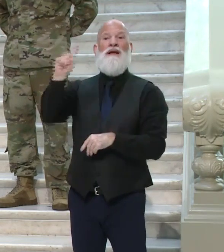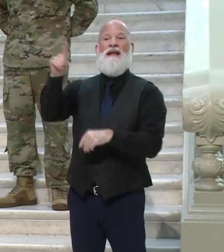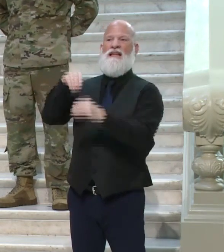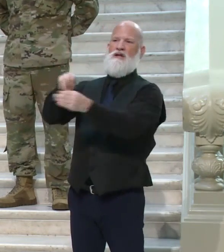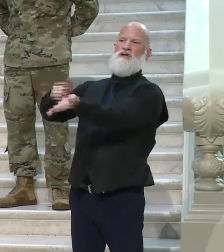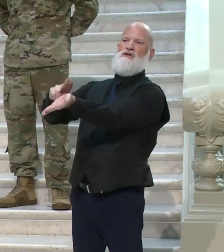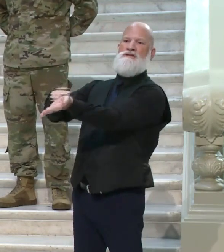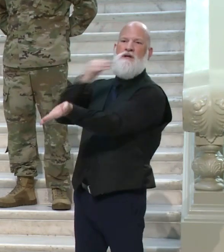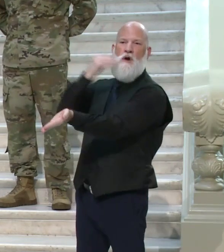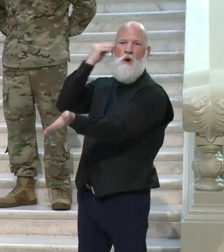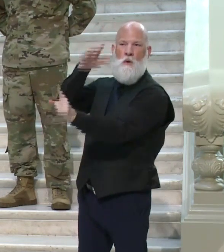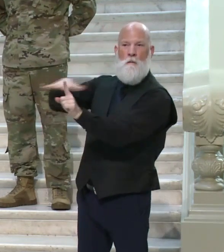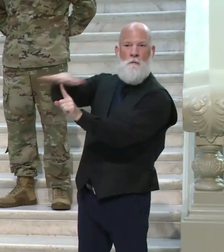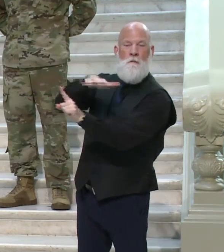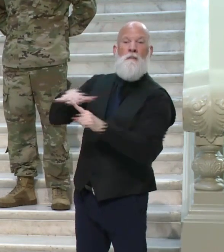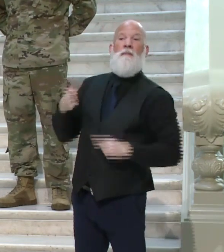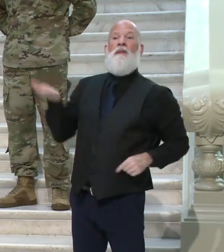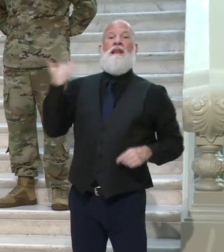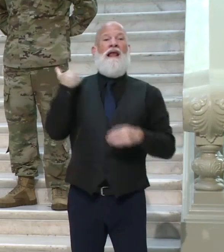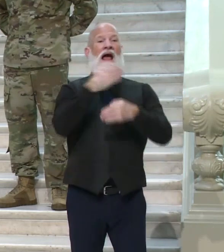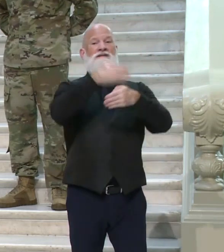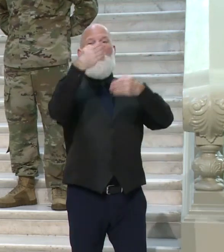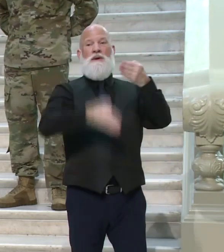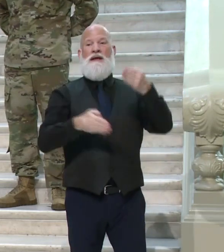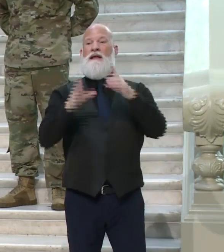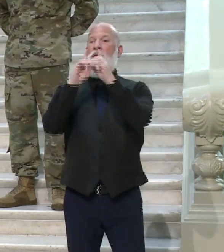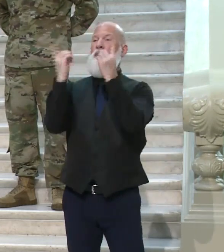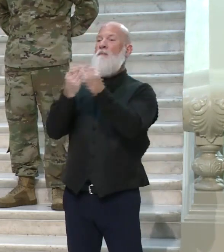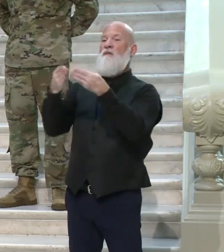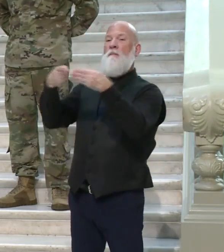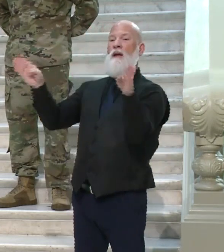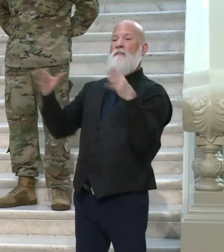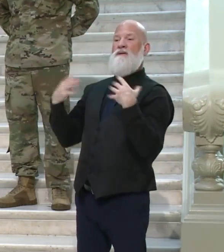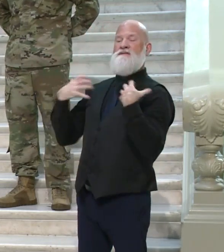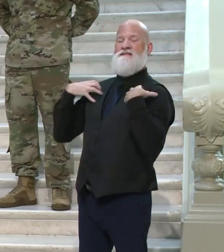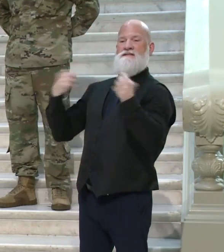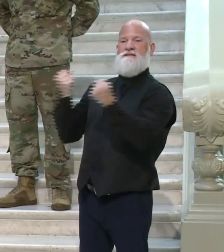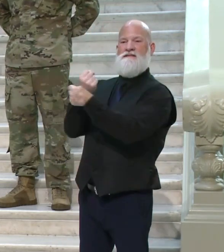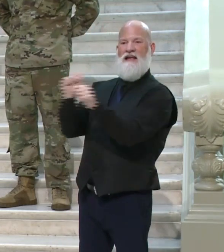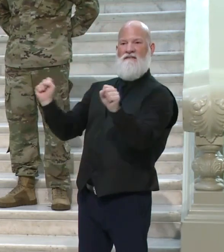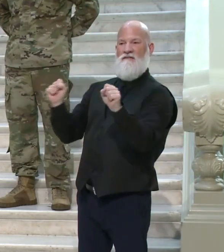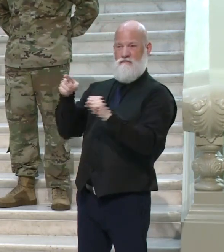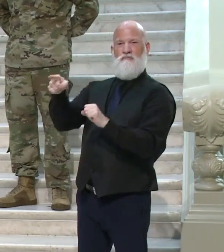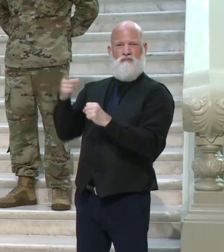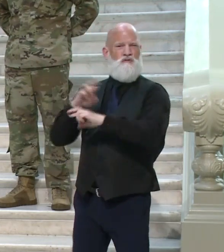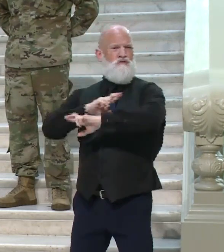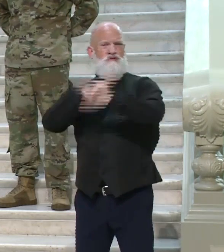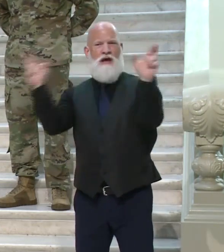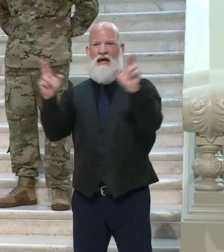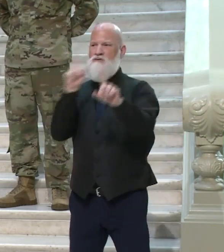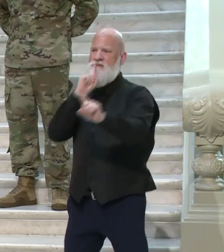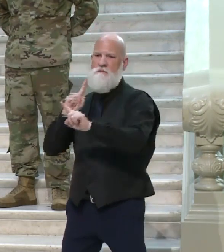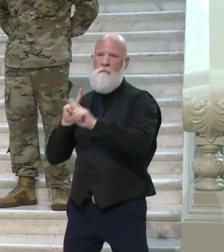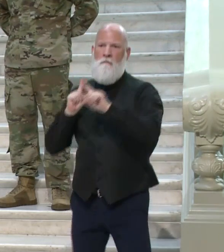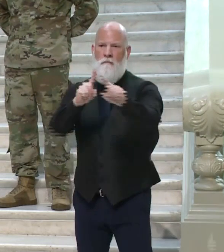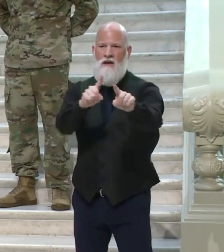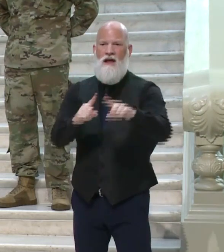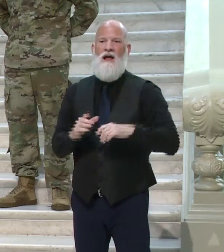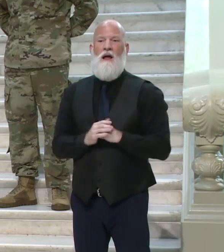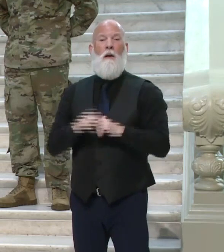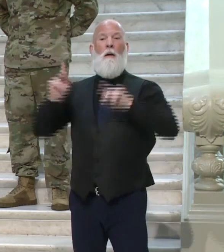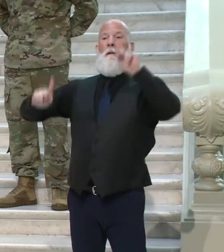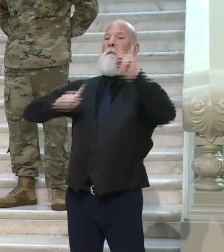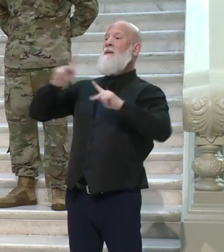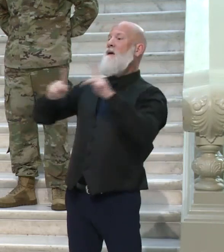of Public Safety was on call to respond to complaints regarding compliance with the executive orders for specific